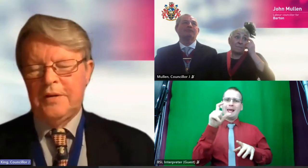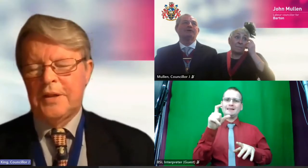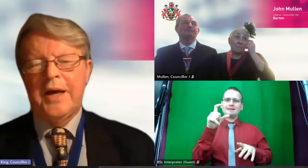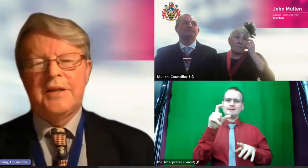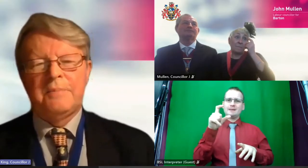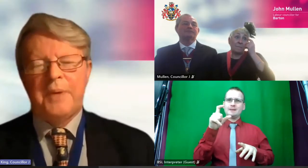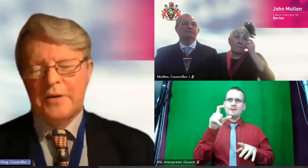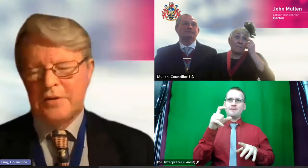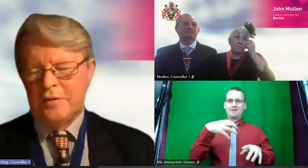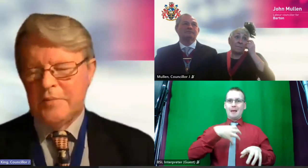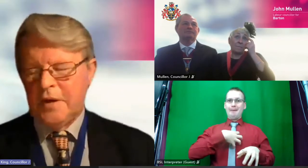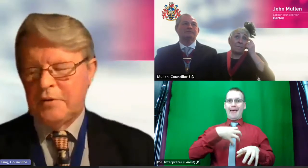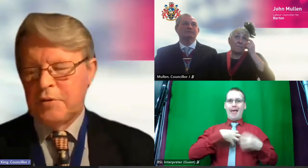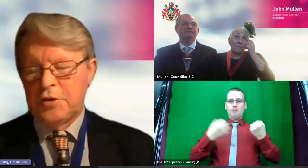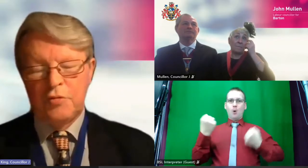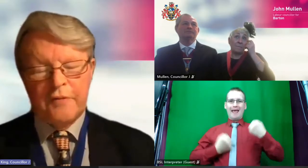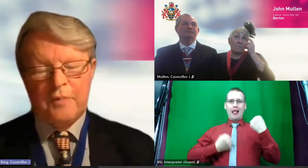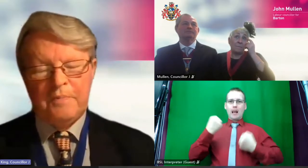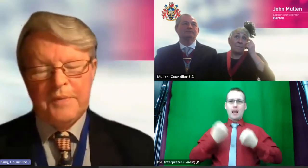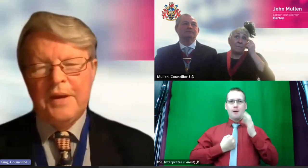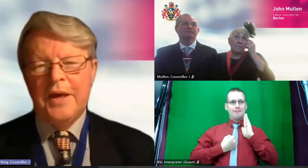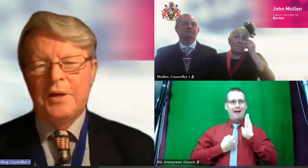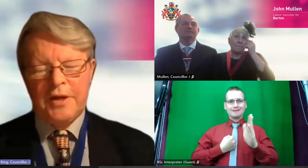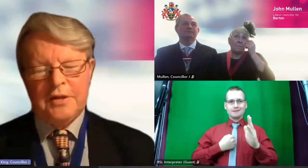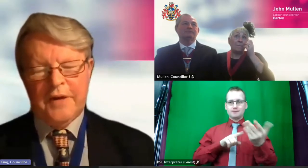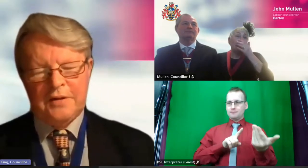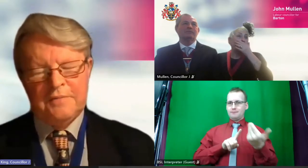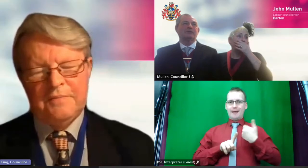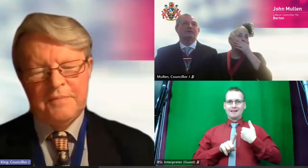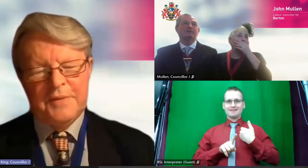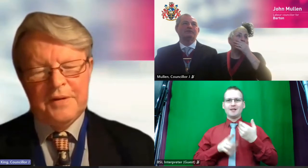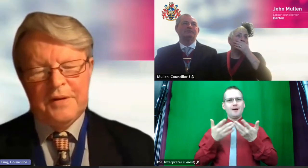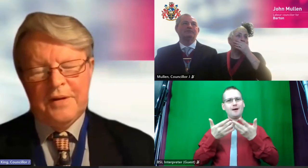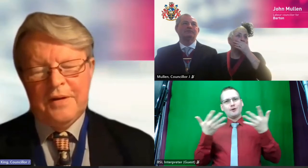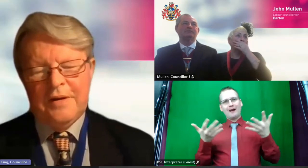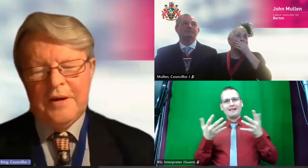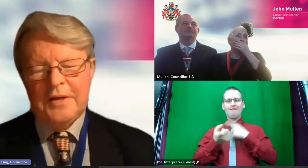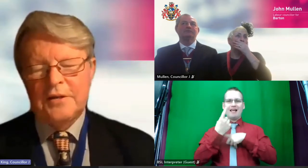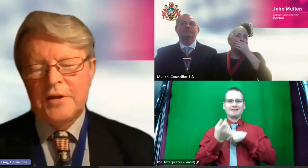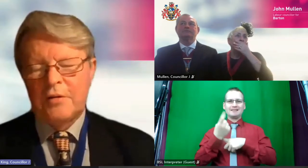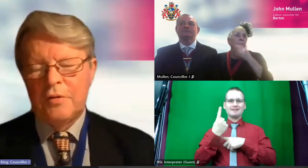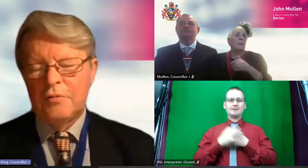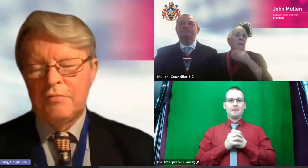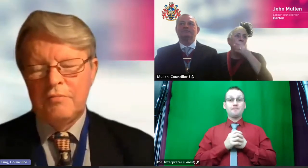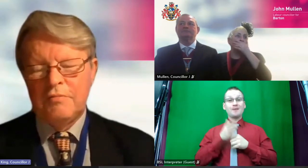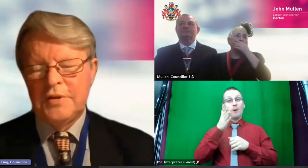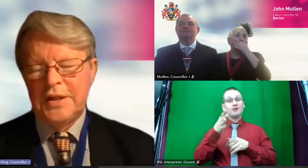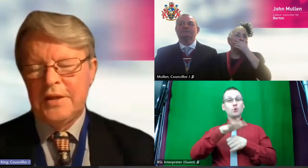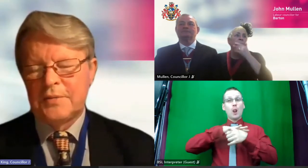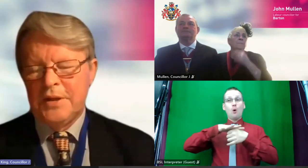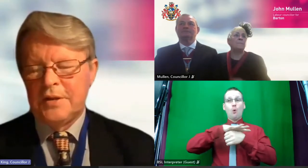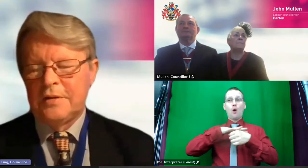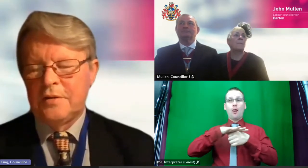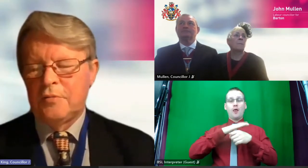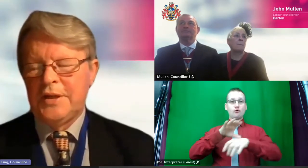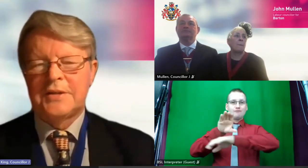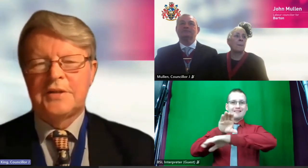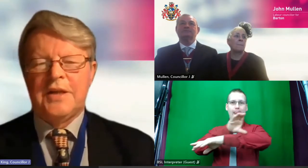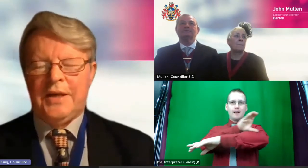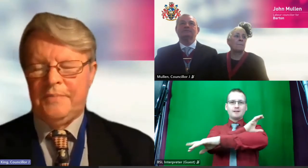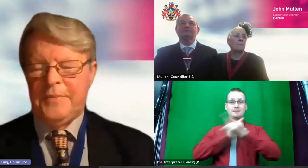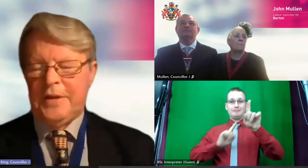Mayormobile gliding past on its way to or from a great event. I attended our local resilience meeting